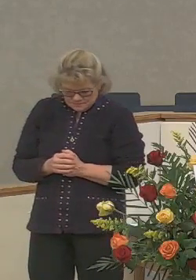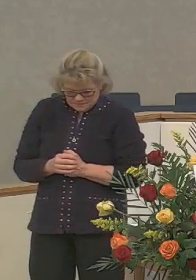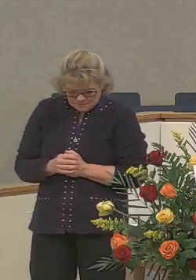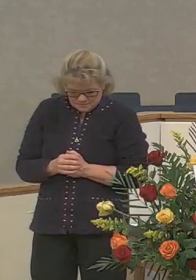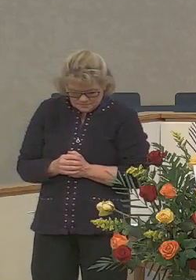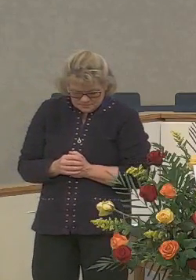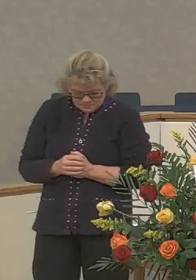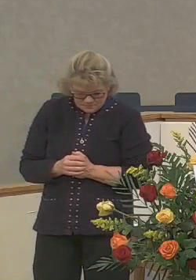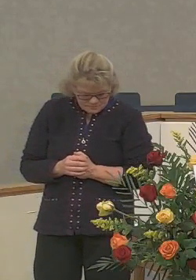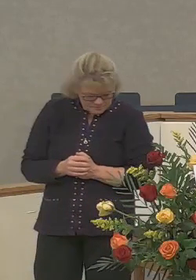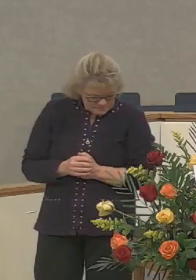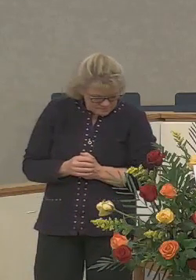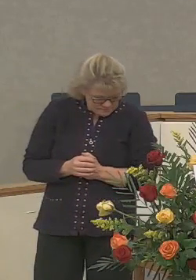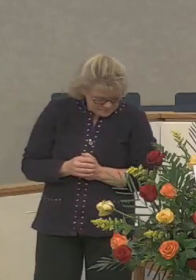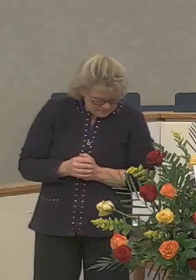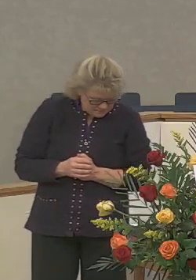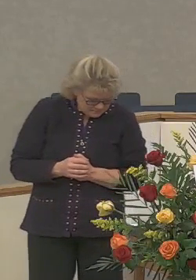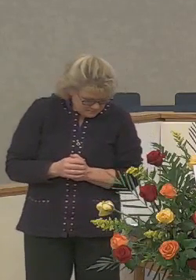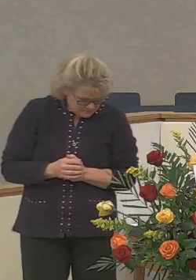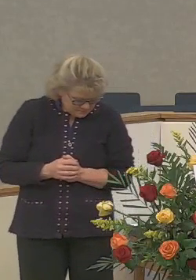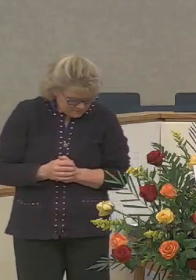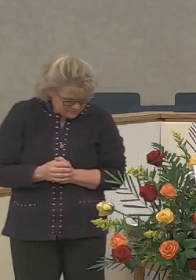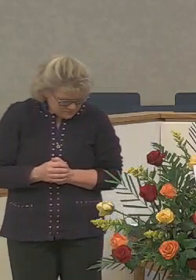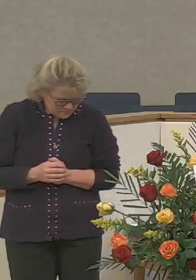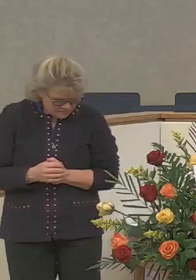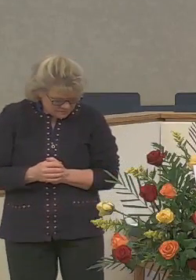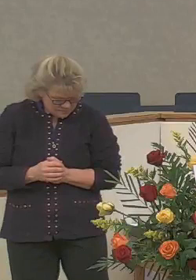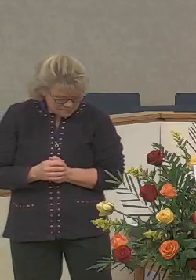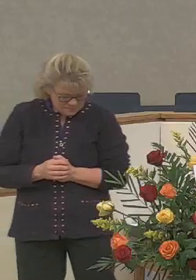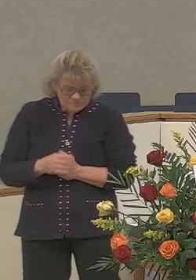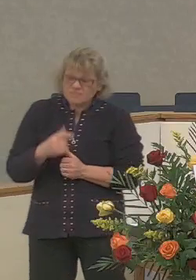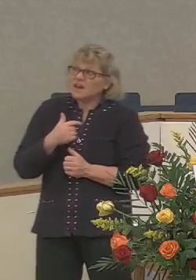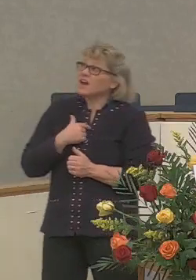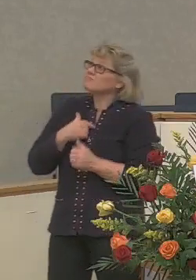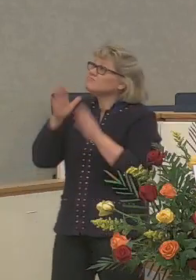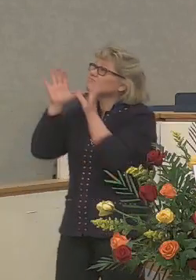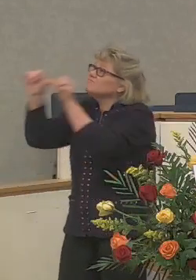And if here I have earnestly striven